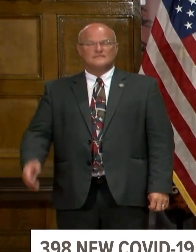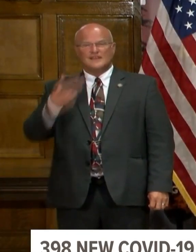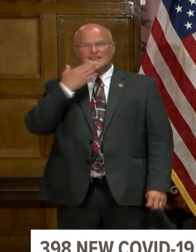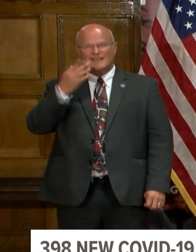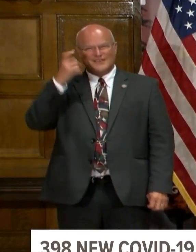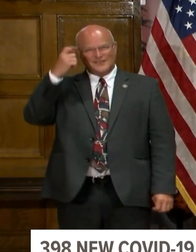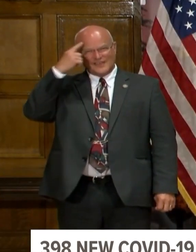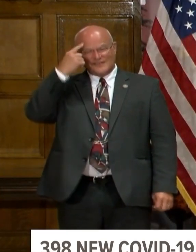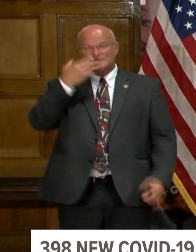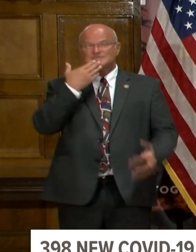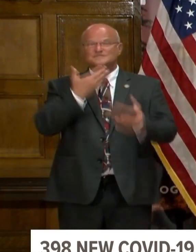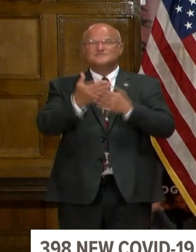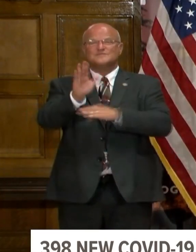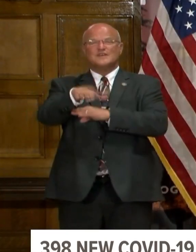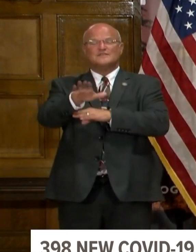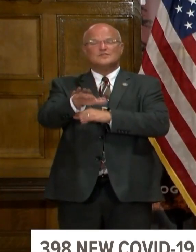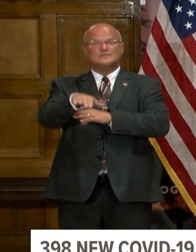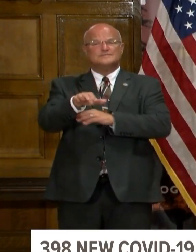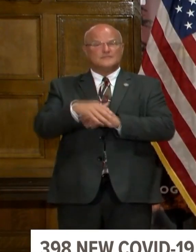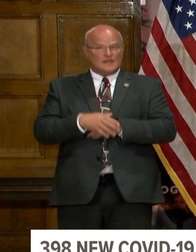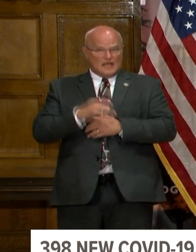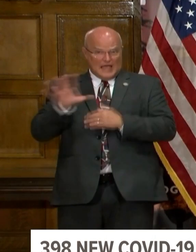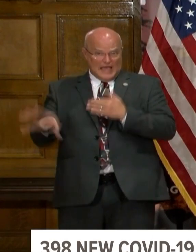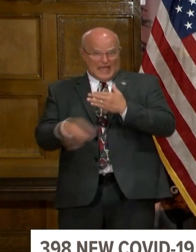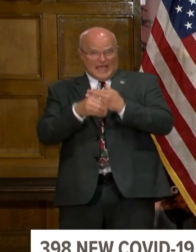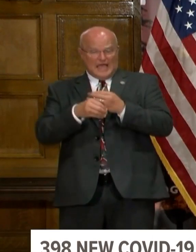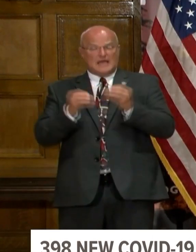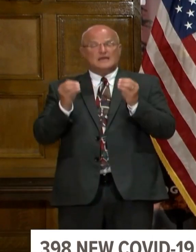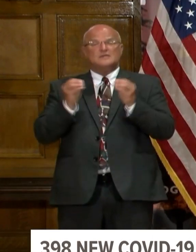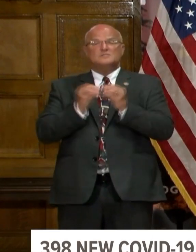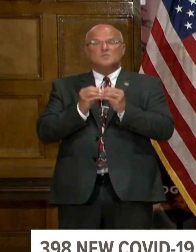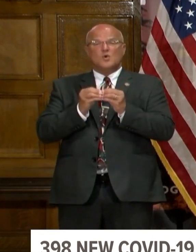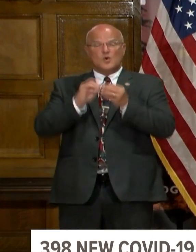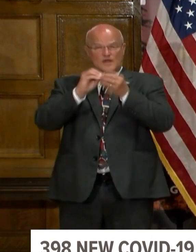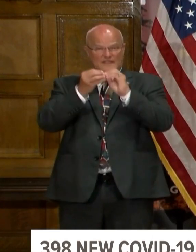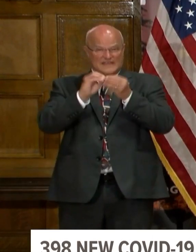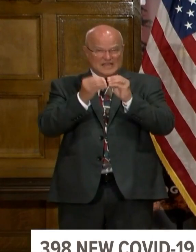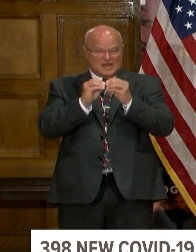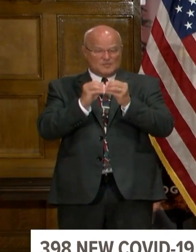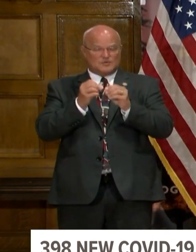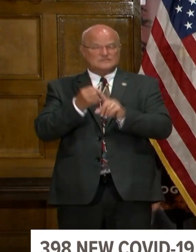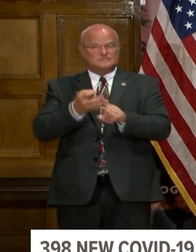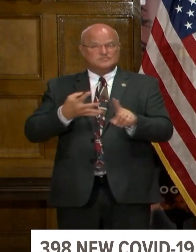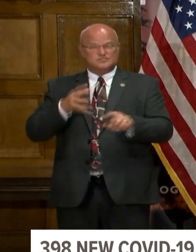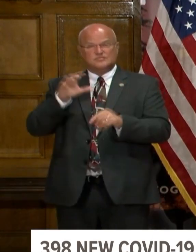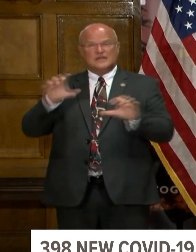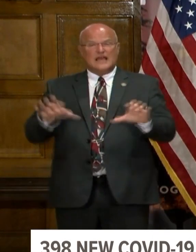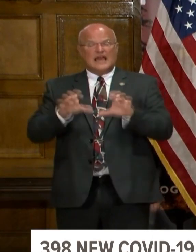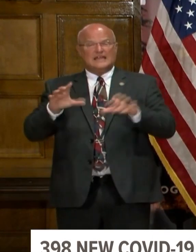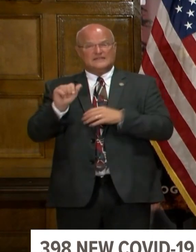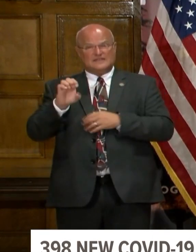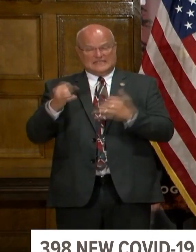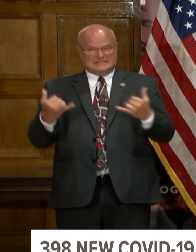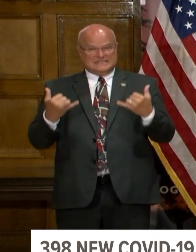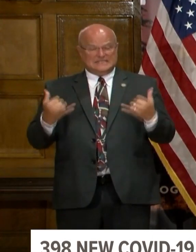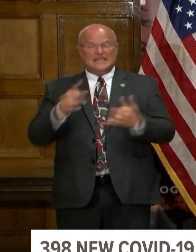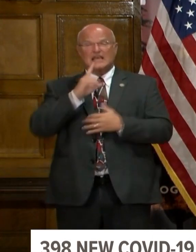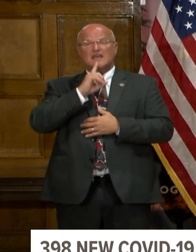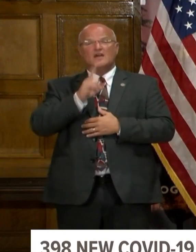Thank you, Governor. Good afternoon. So to add a little bit more on the numbers, so our active cases as of today